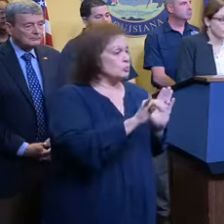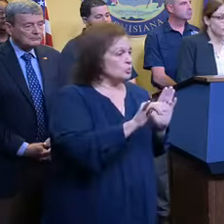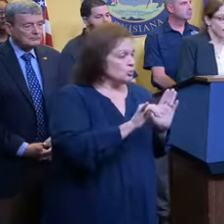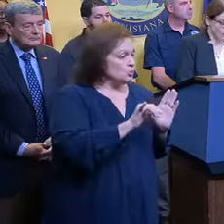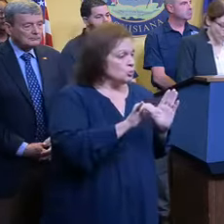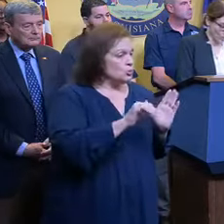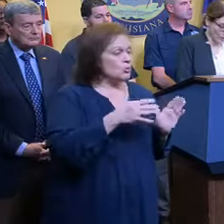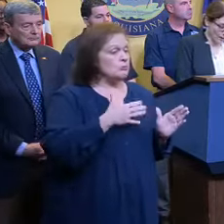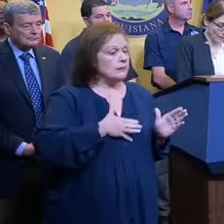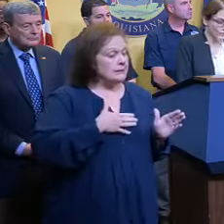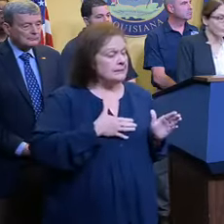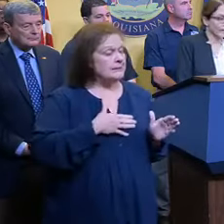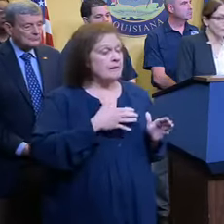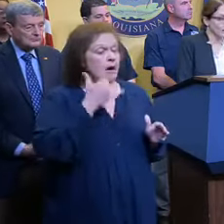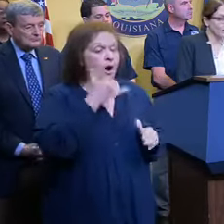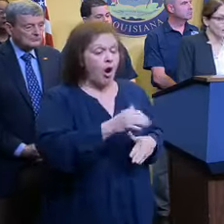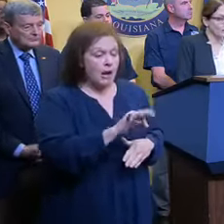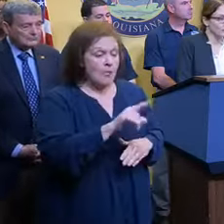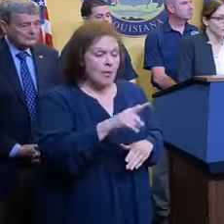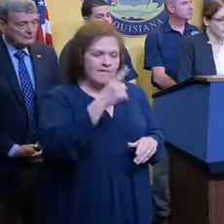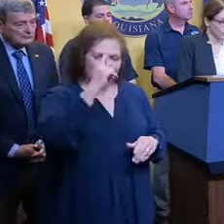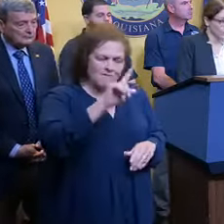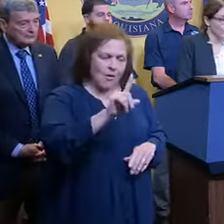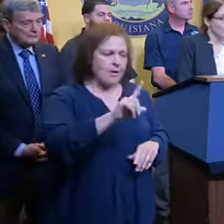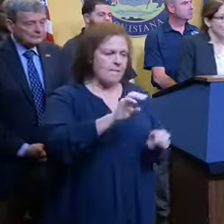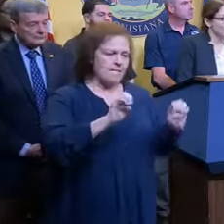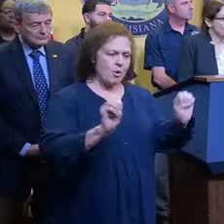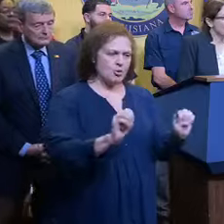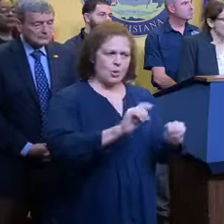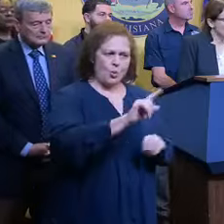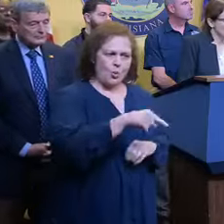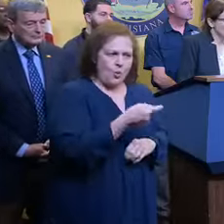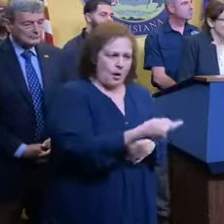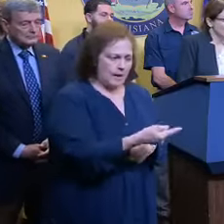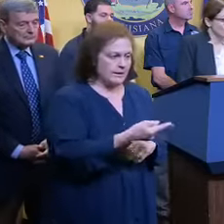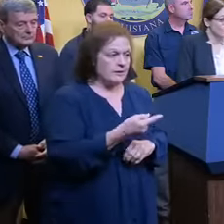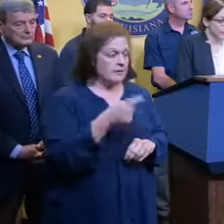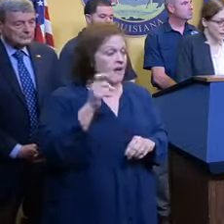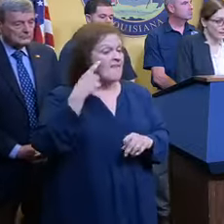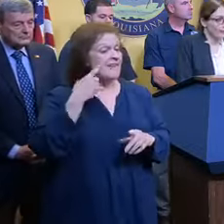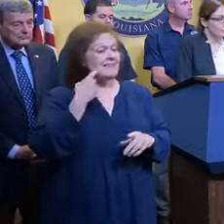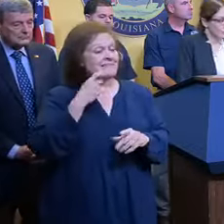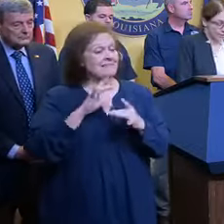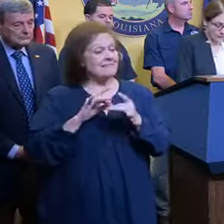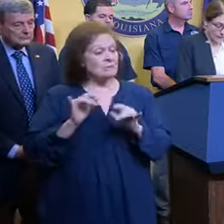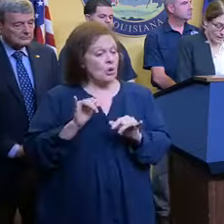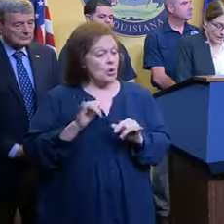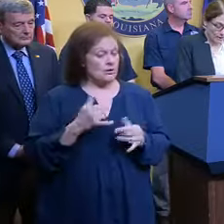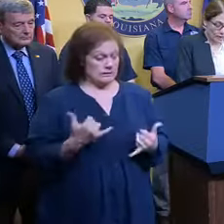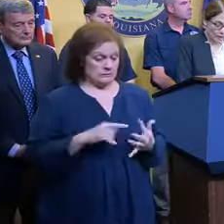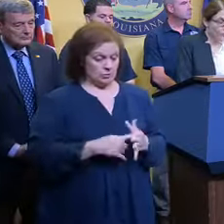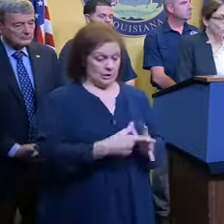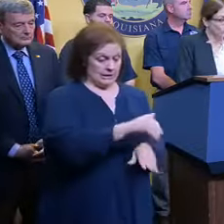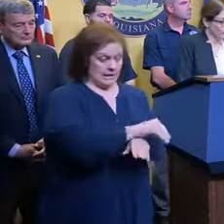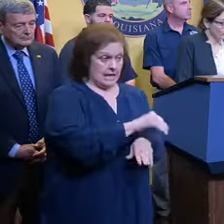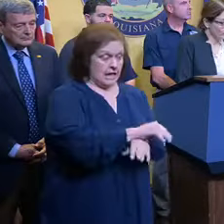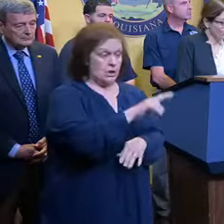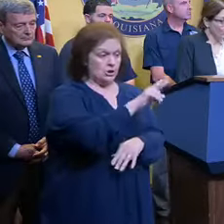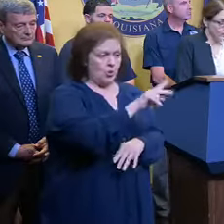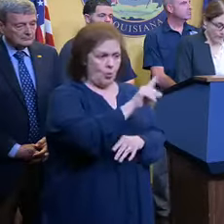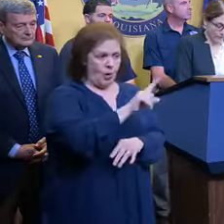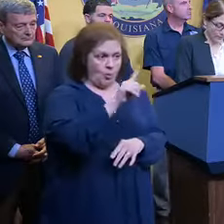reserve 911 for life-threatening illness only. As I believe you heard the governor say, starting tonight,